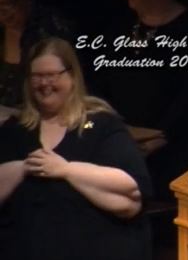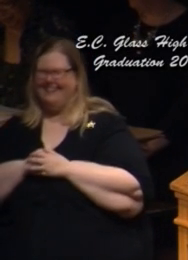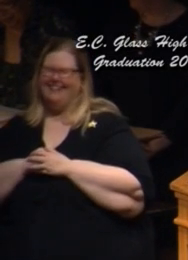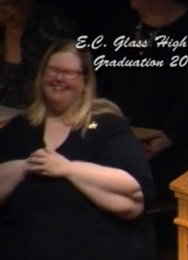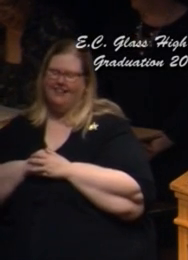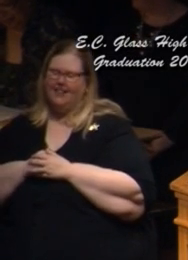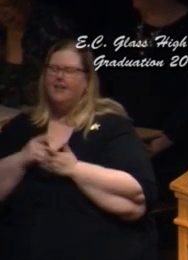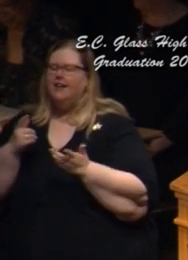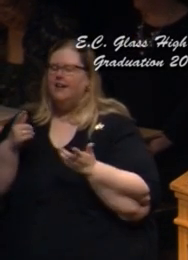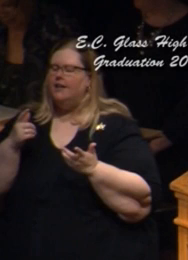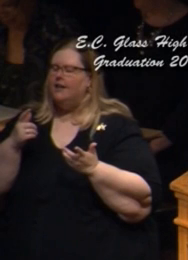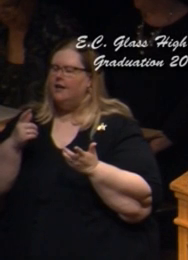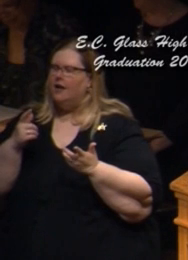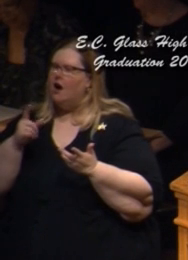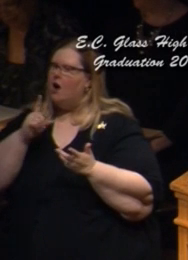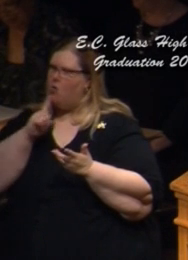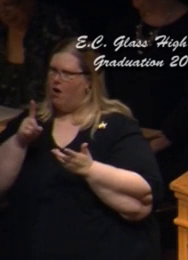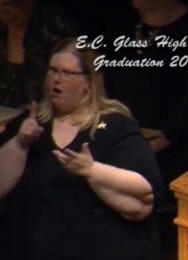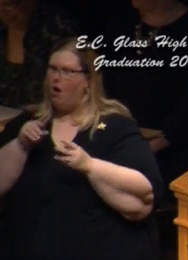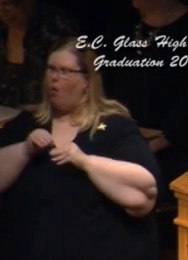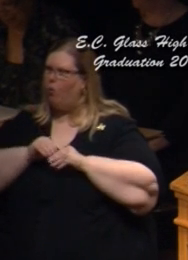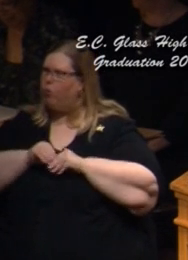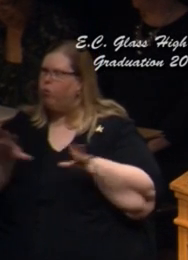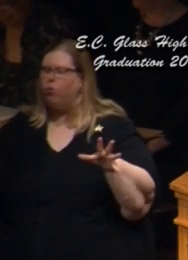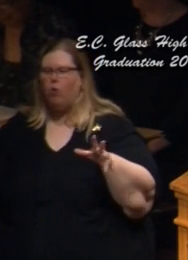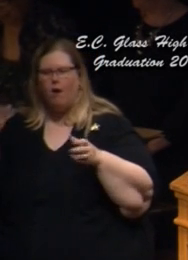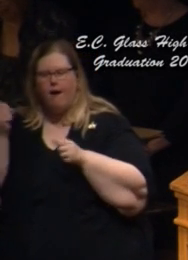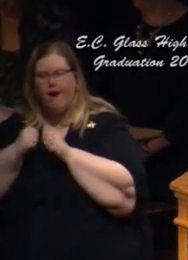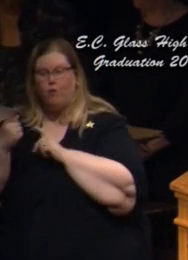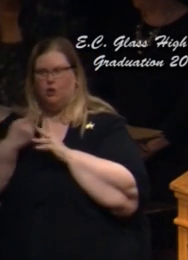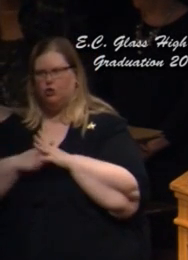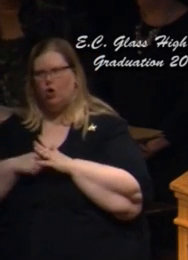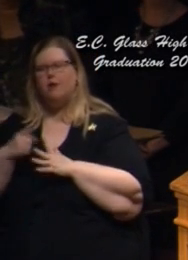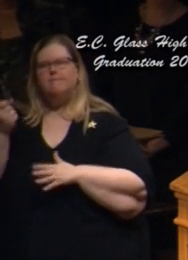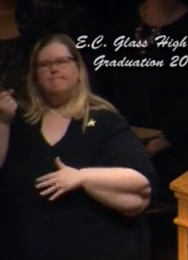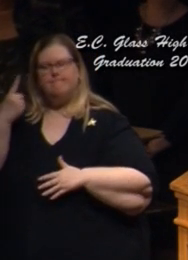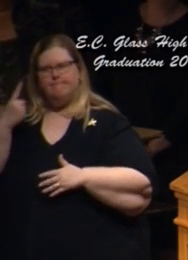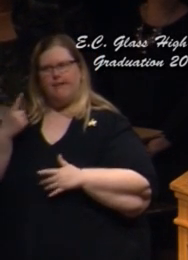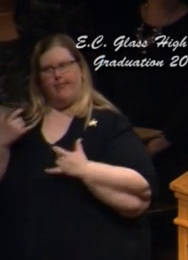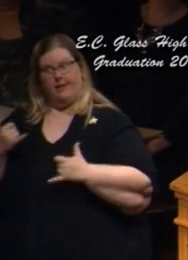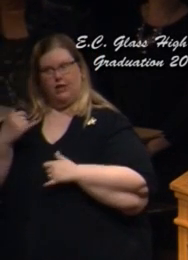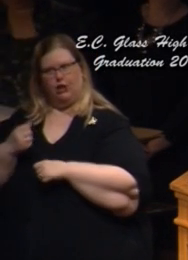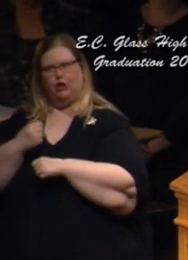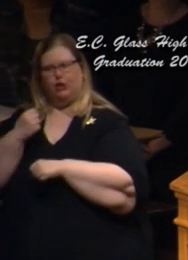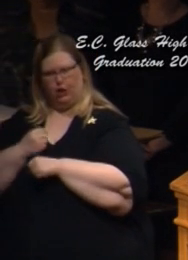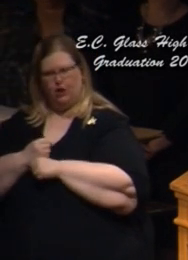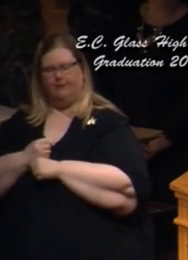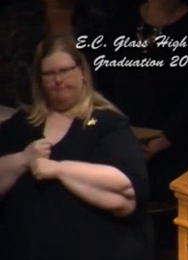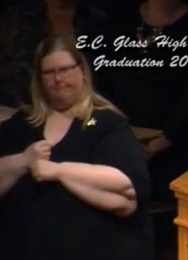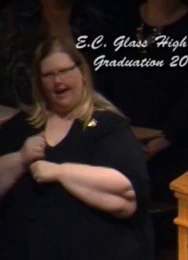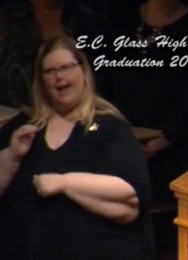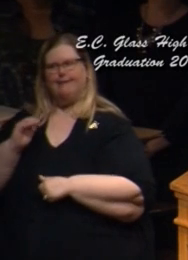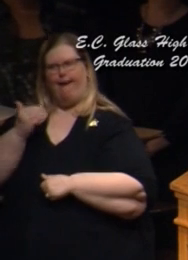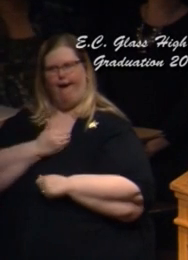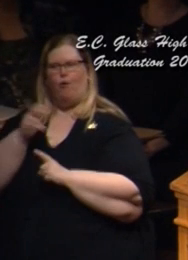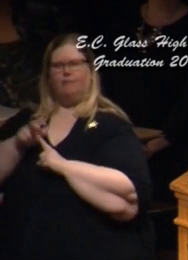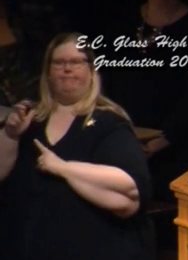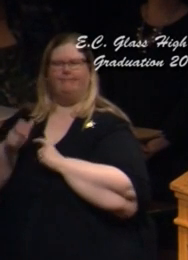It caught on and it became a mantra that this year would be our